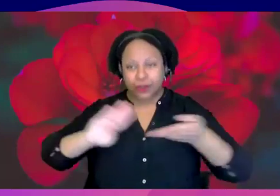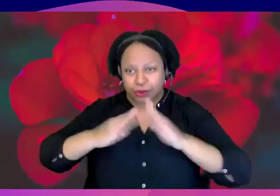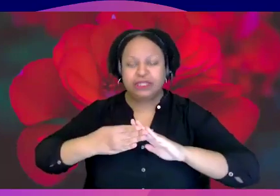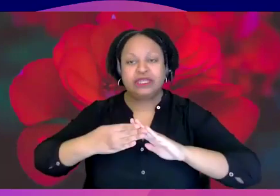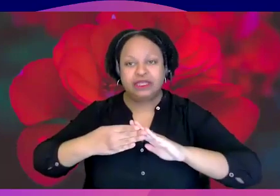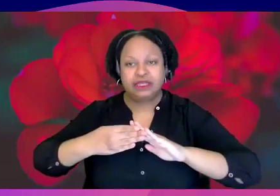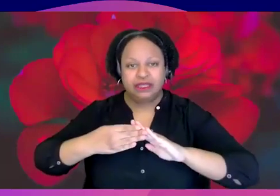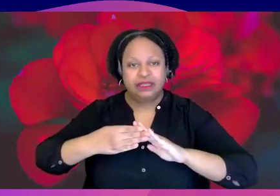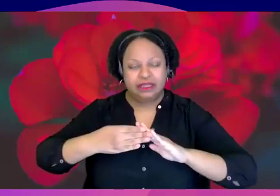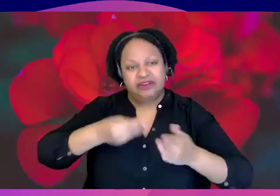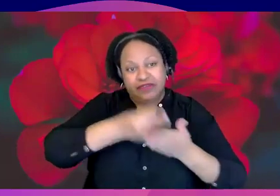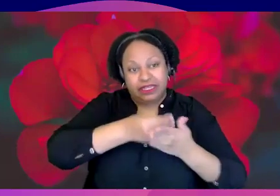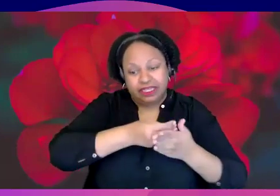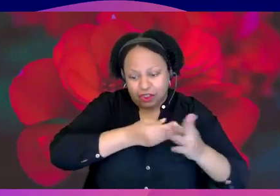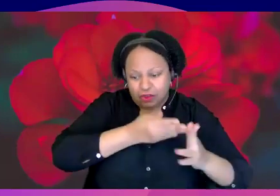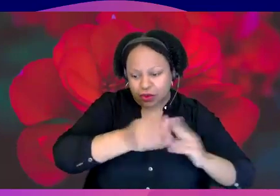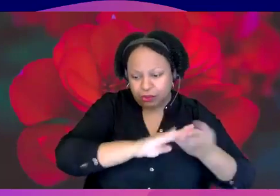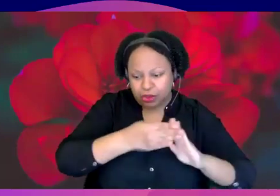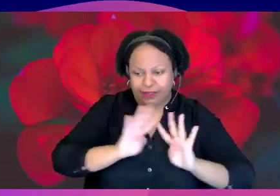the funding.